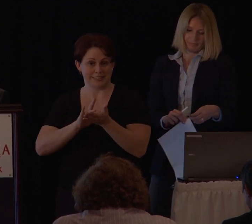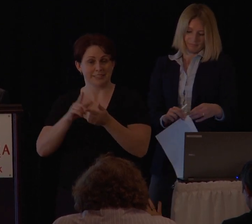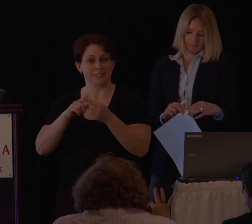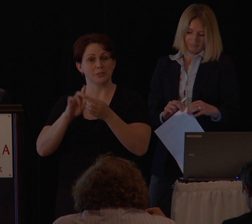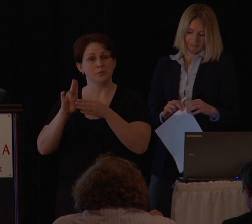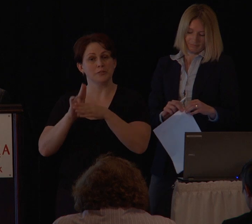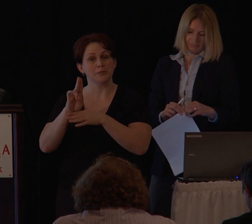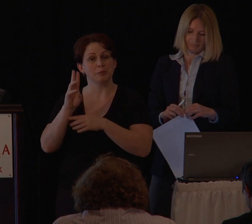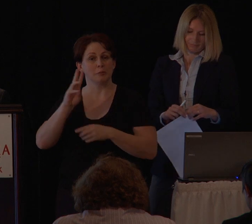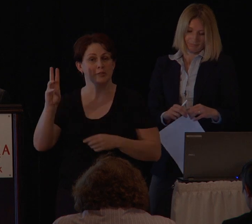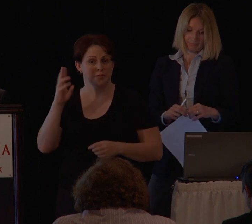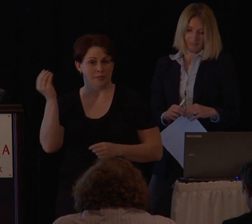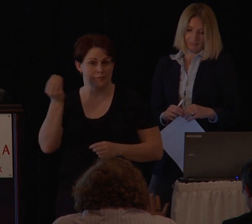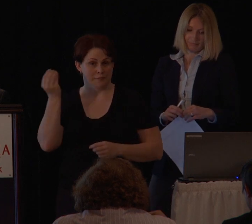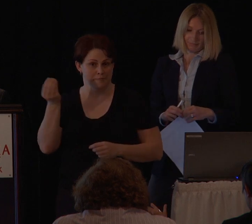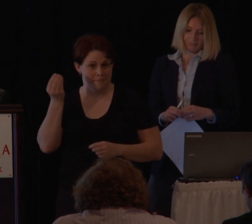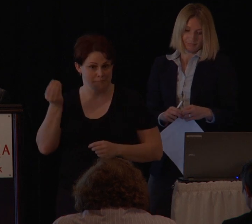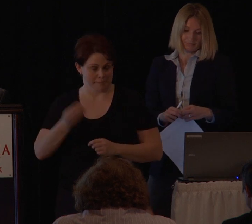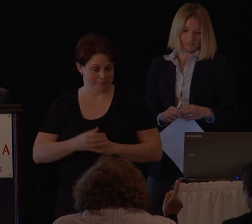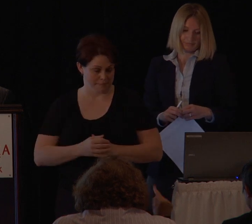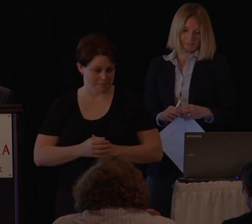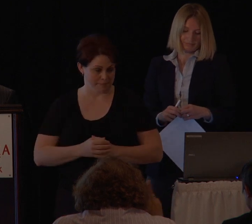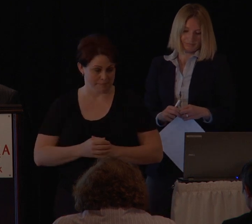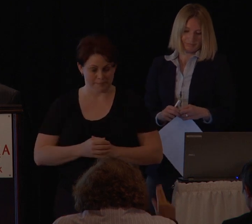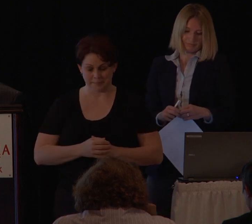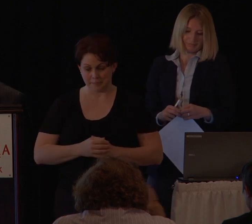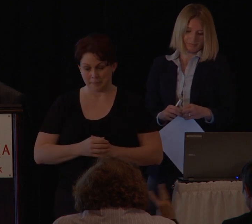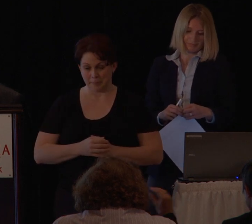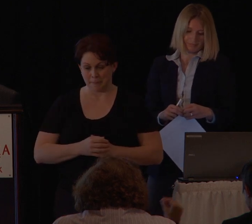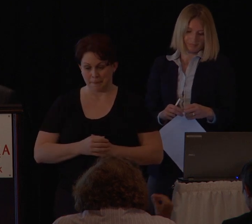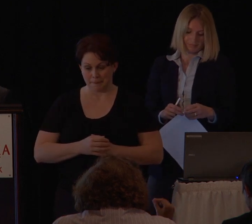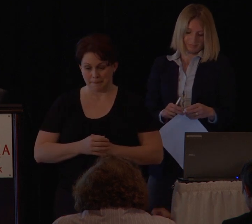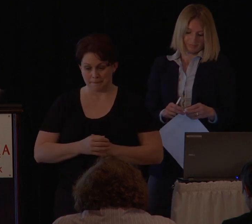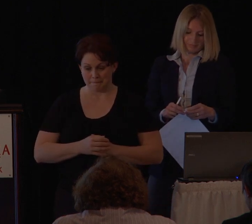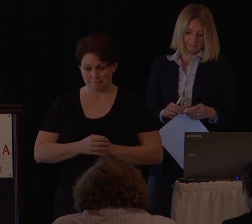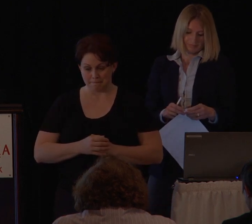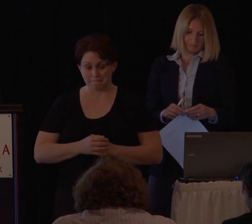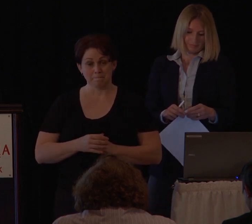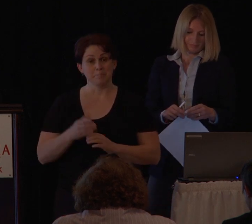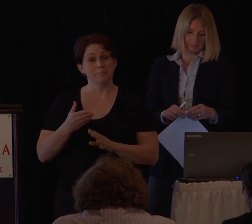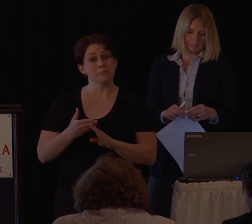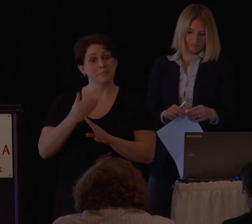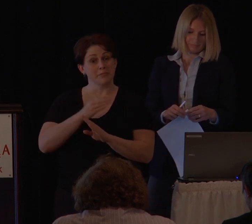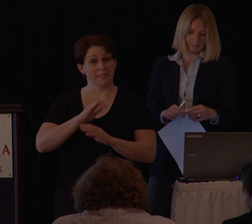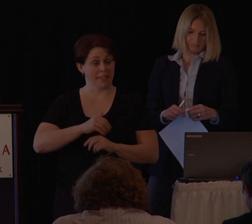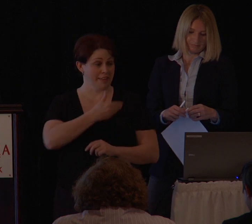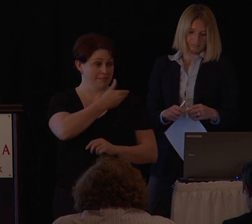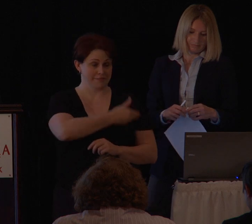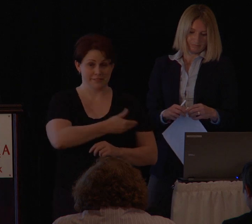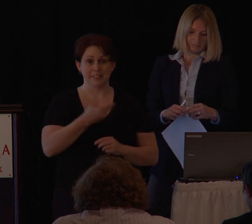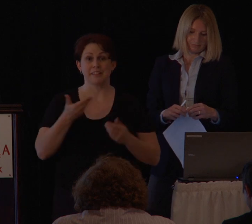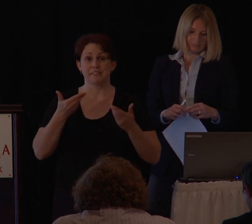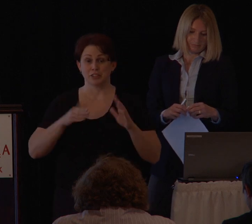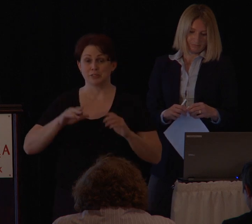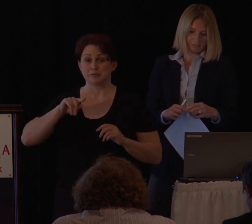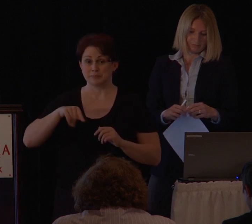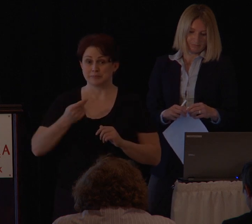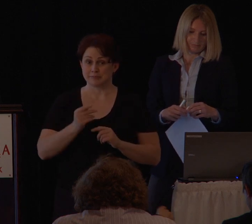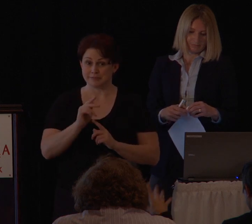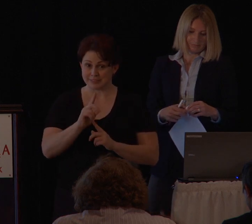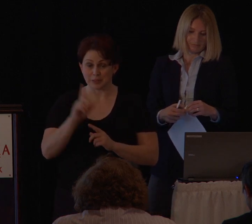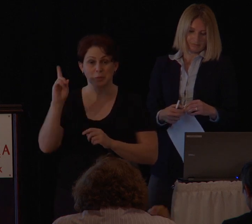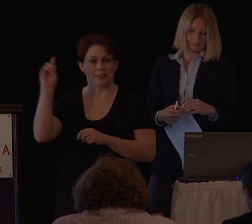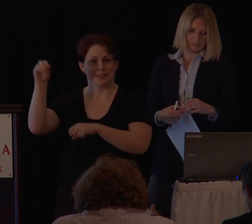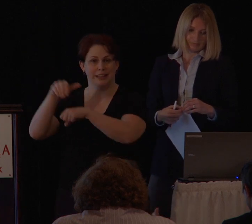University of Western Ontario. Prior to this, Sally completed a postdoctoral fellowship in